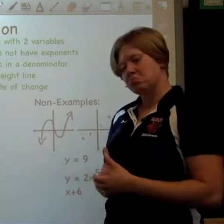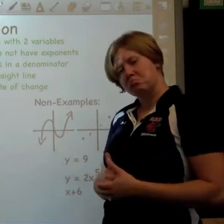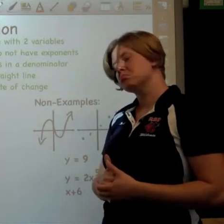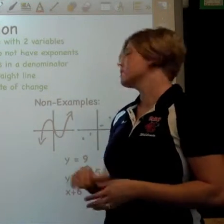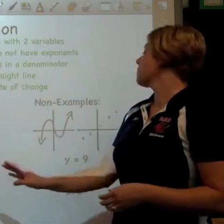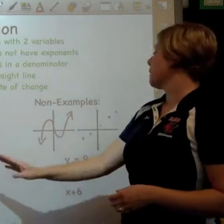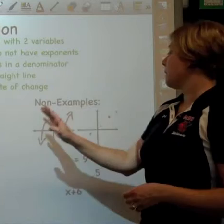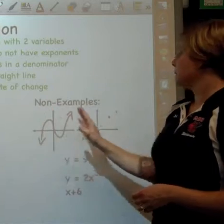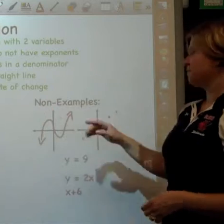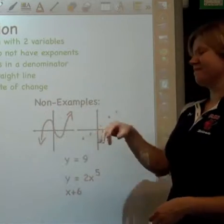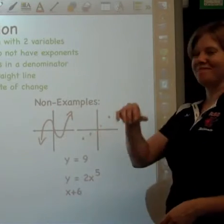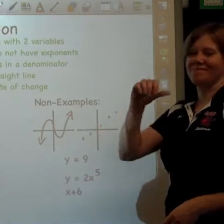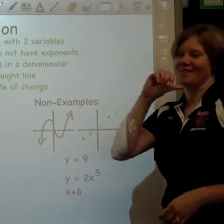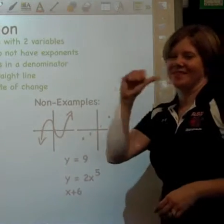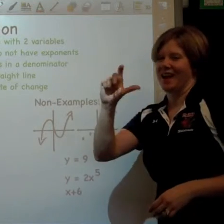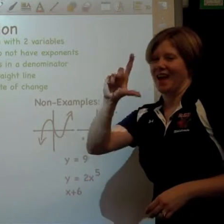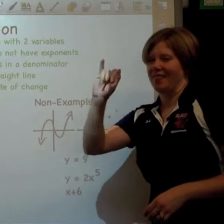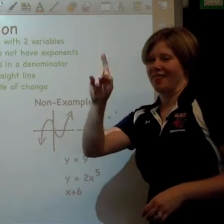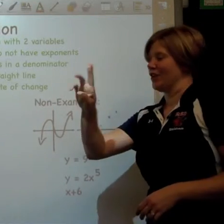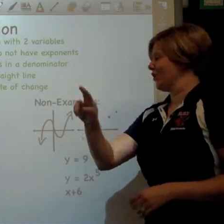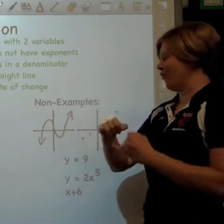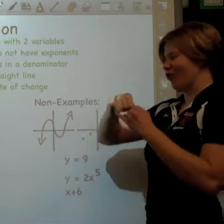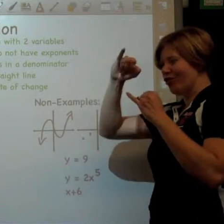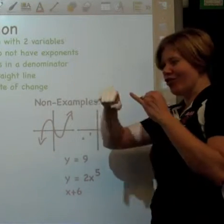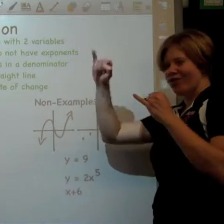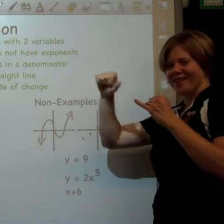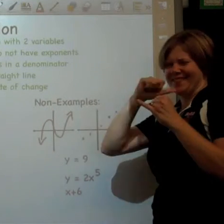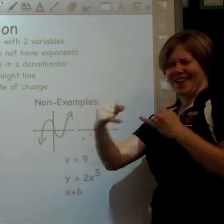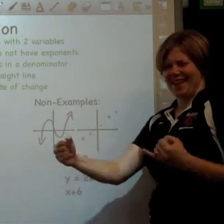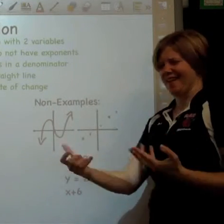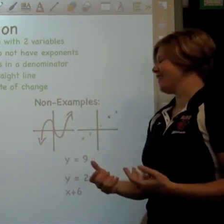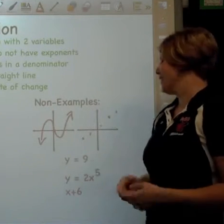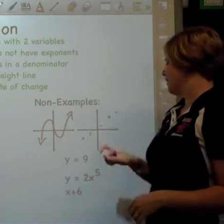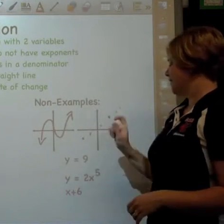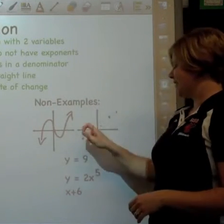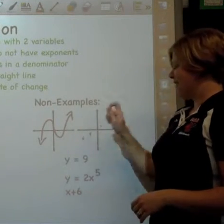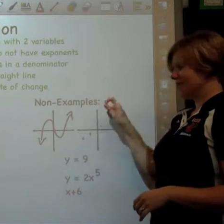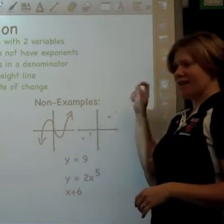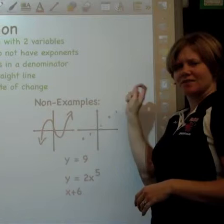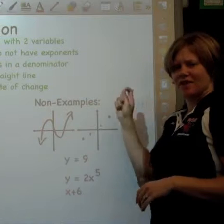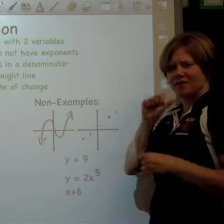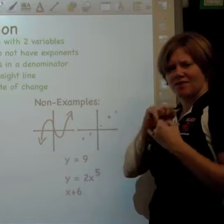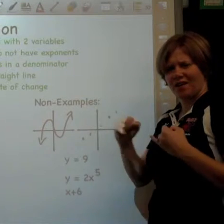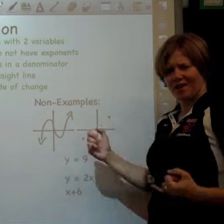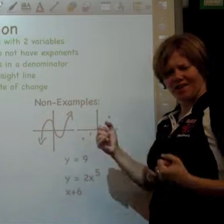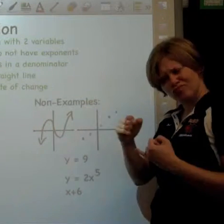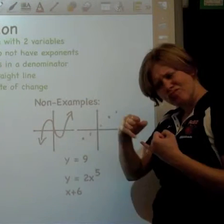so this has two variables right here. Those are all linear. Here are some non-examples. These are not linear. A squiggly line, dots, those are not linear